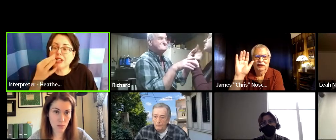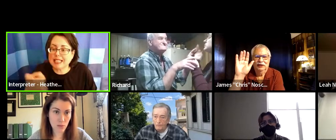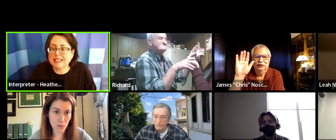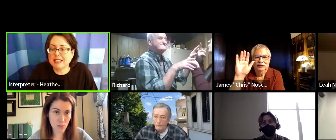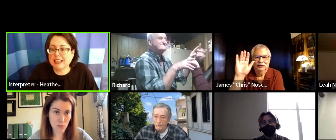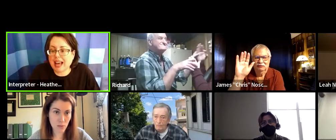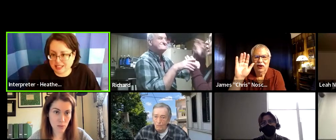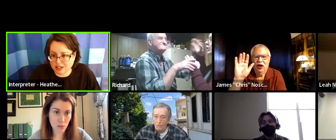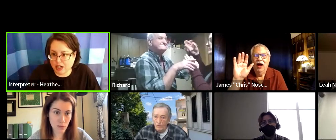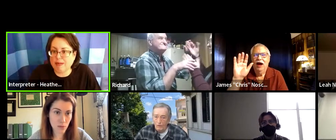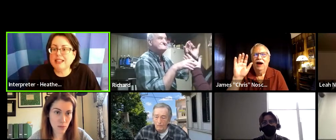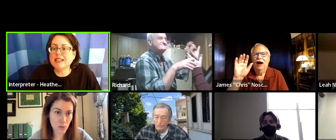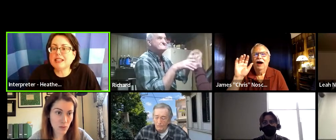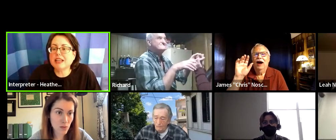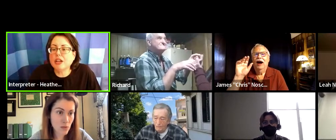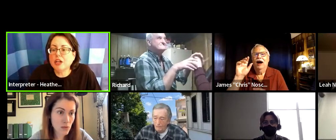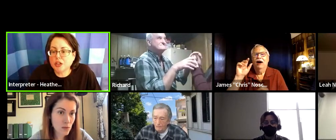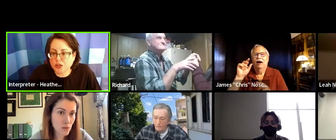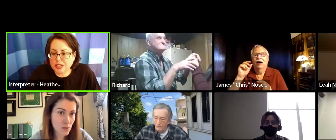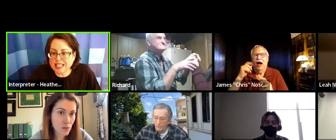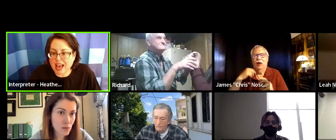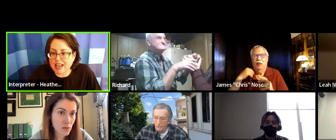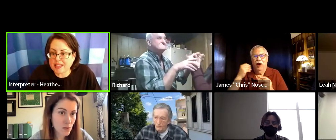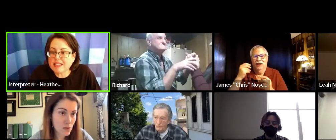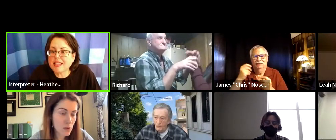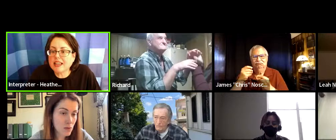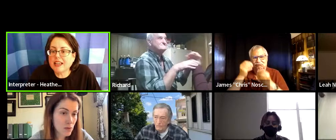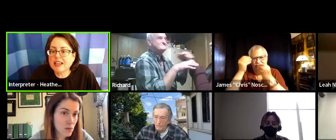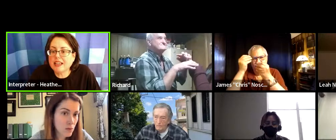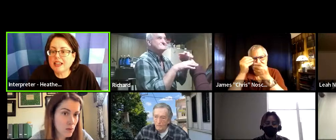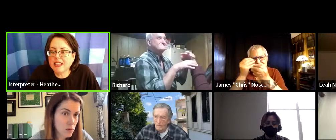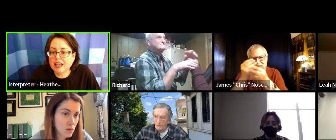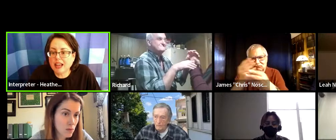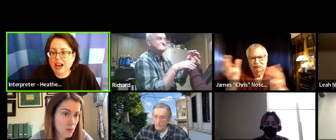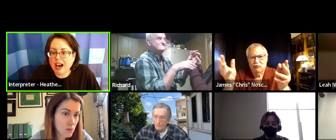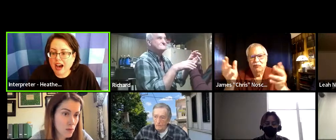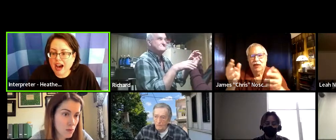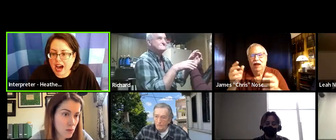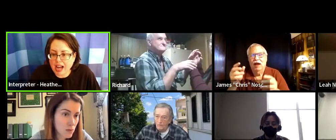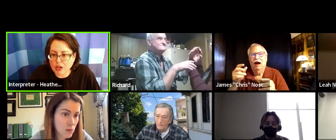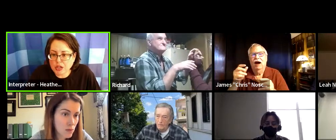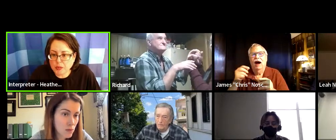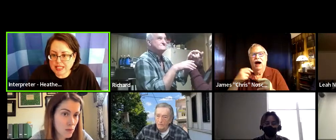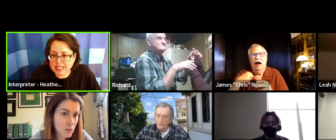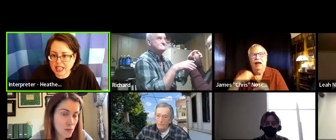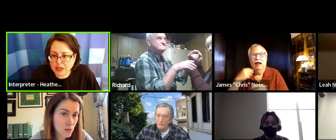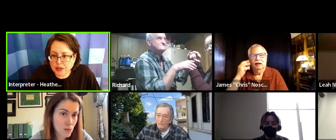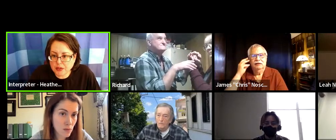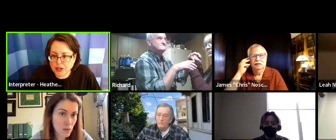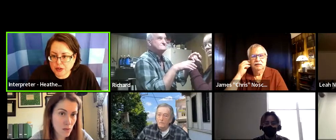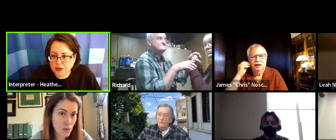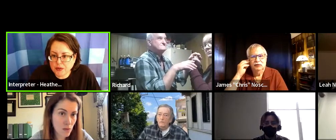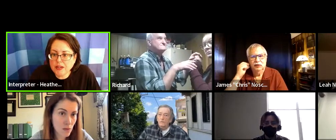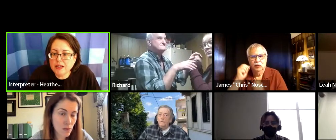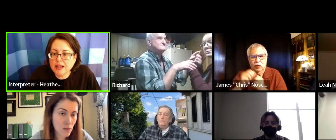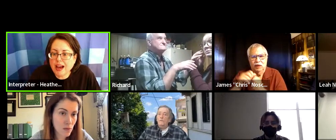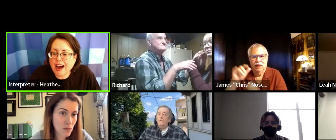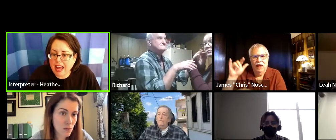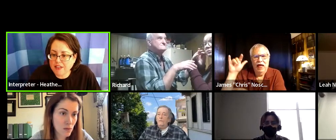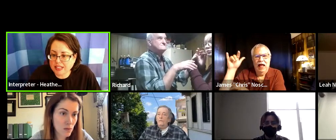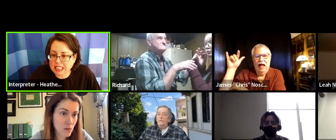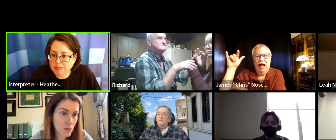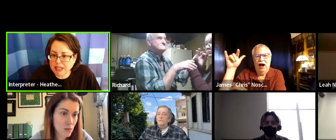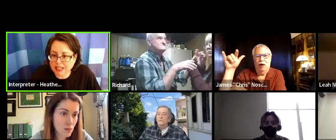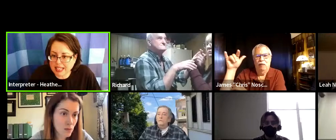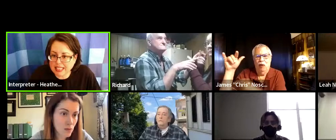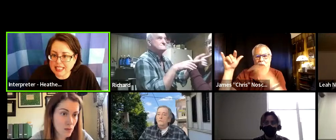And Chris has a comment. Chris says, I also want to let you all know